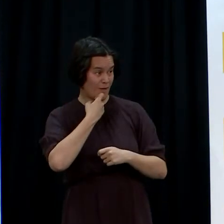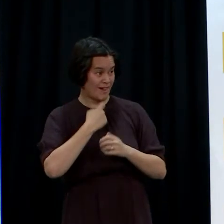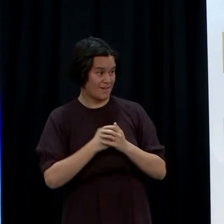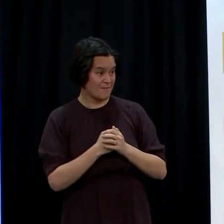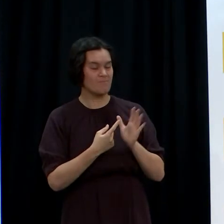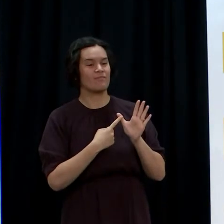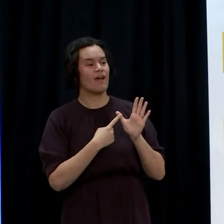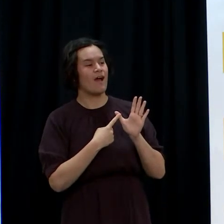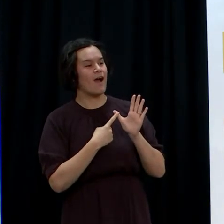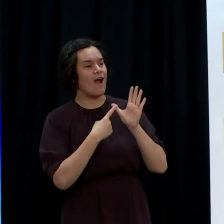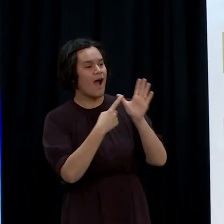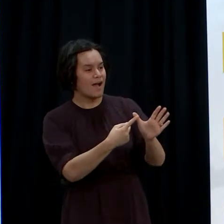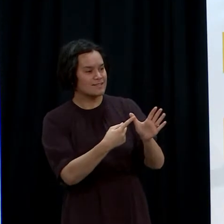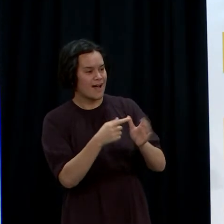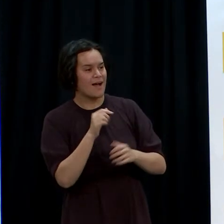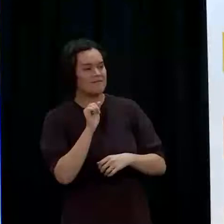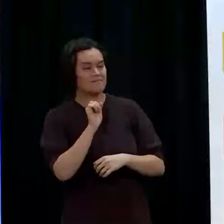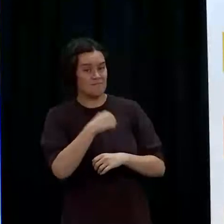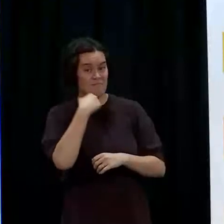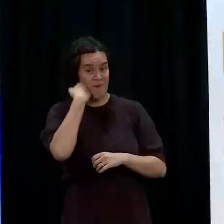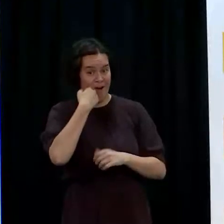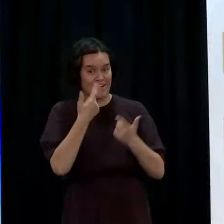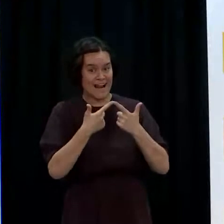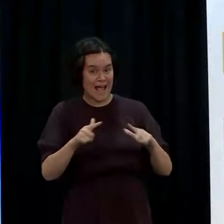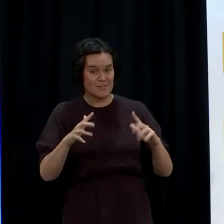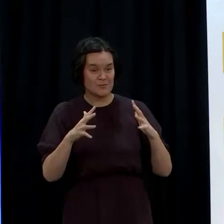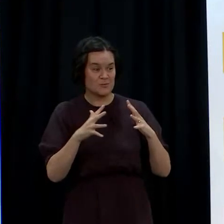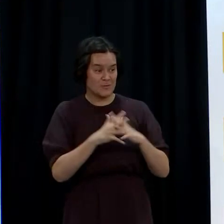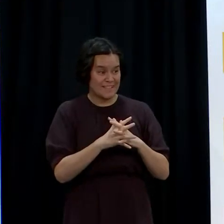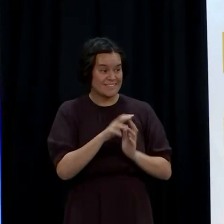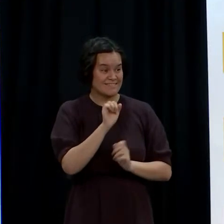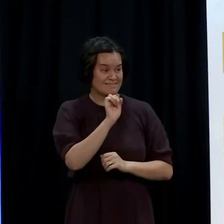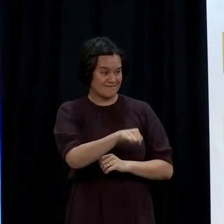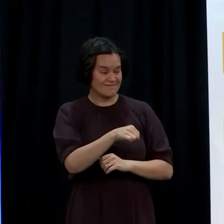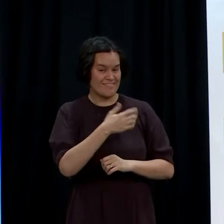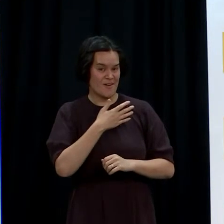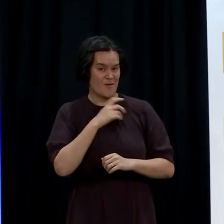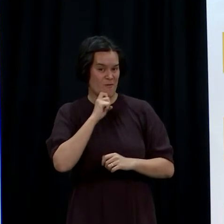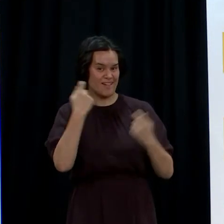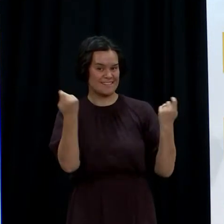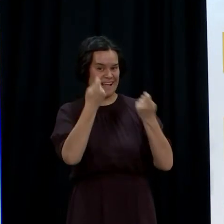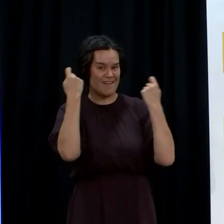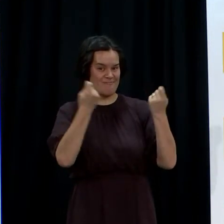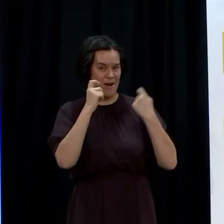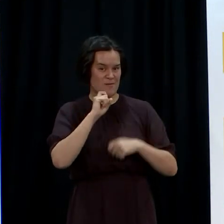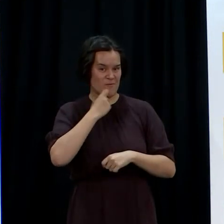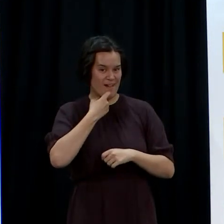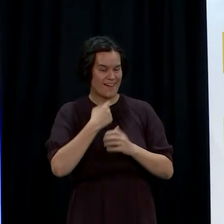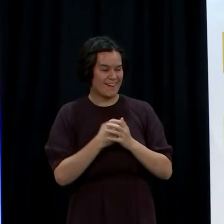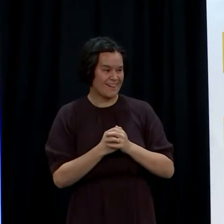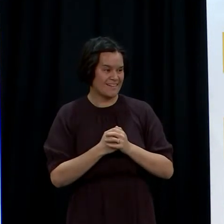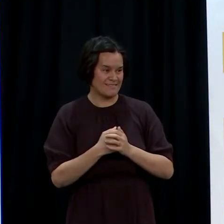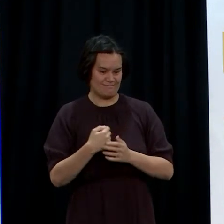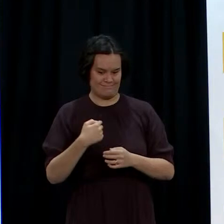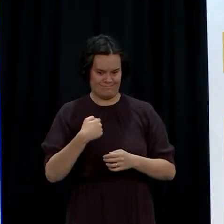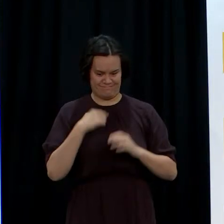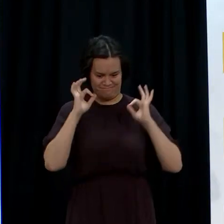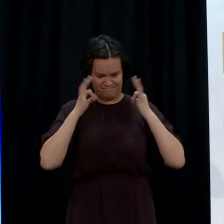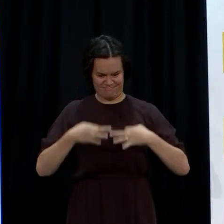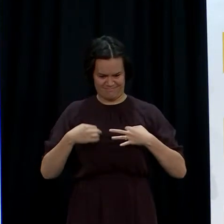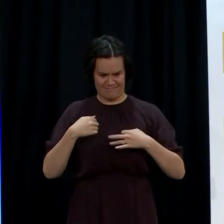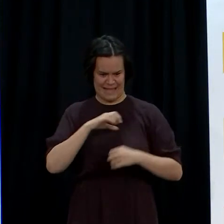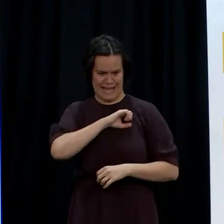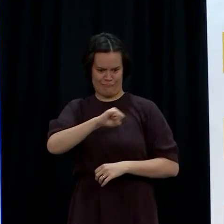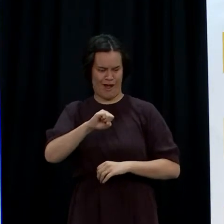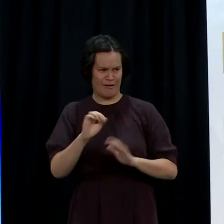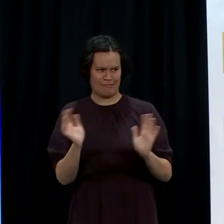celebrate and contribute as I can to Wiki o Te Reo Māori next week. I don't see myself as a reo hero. That's